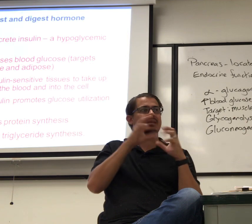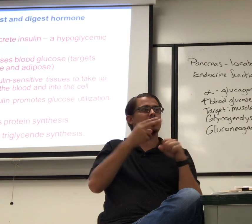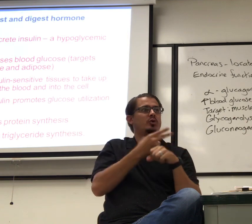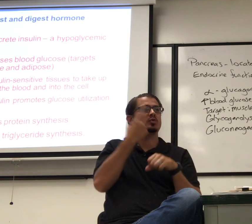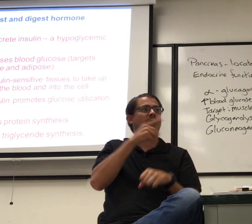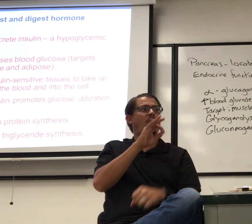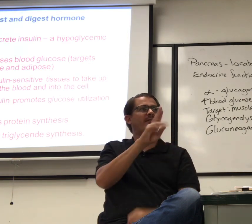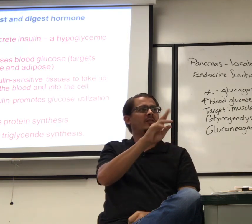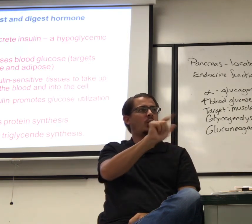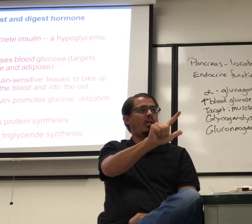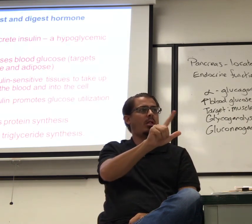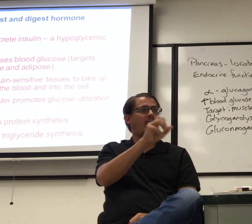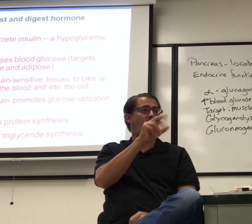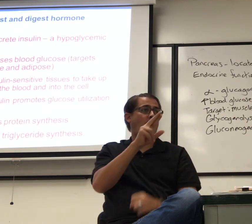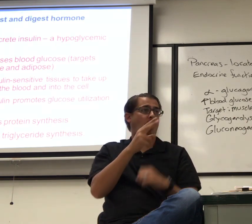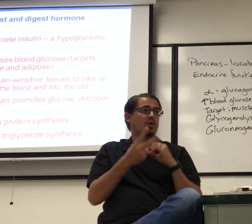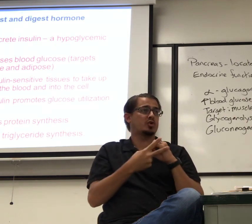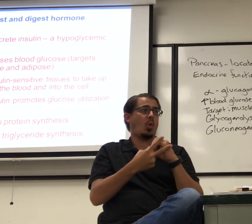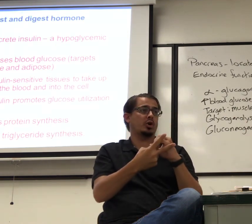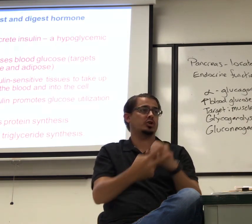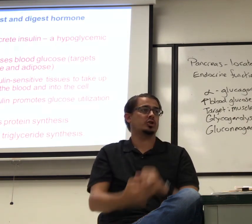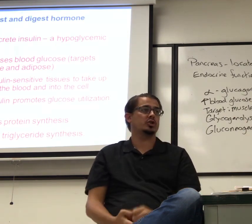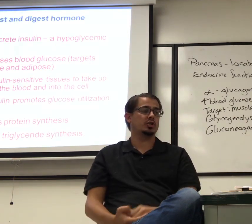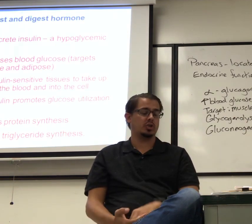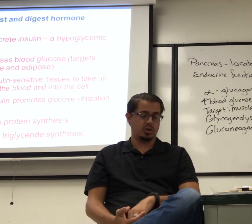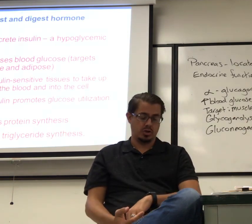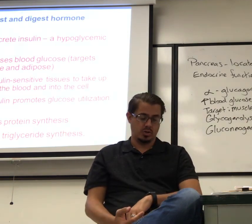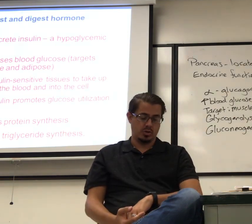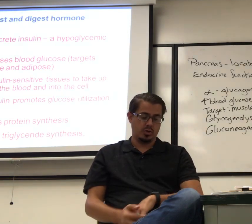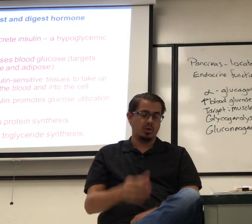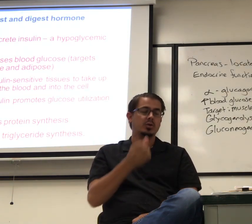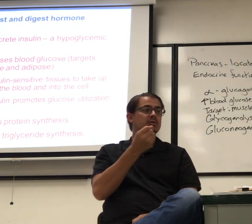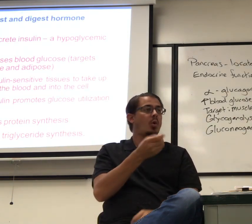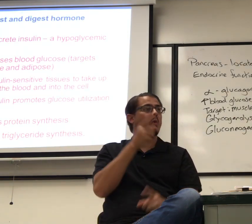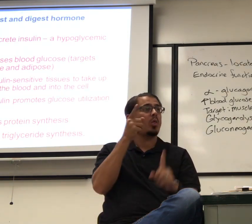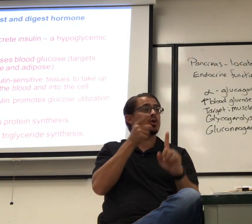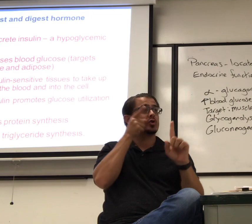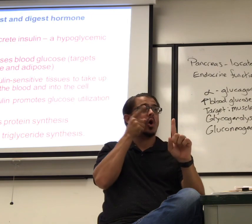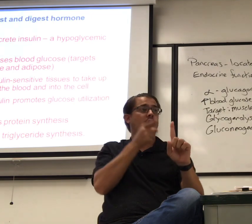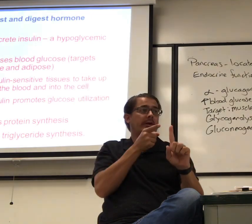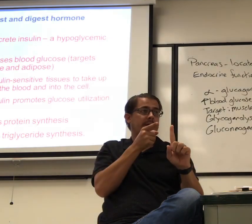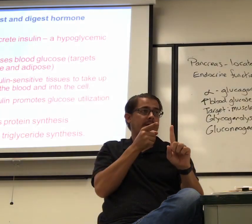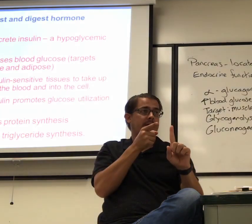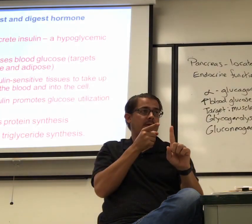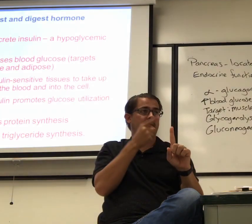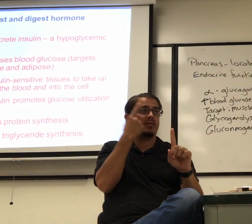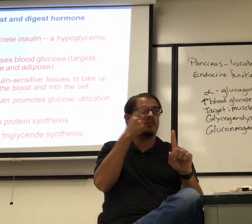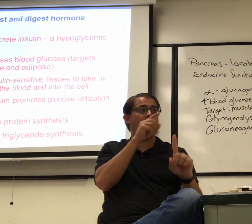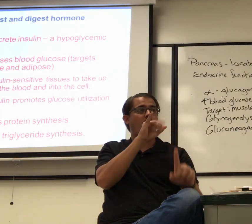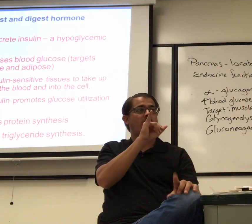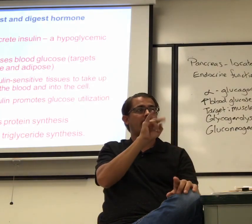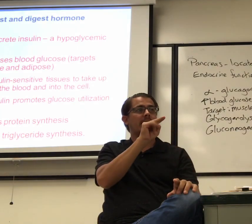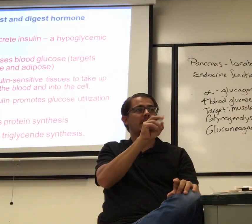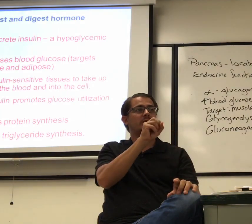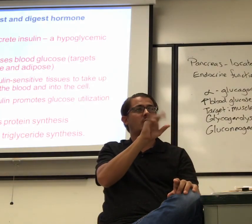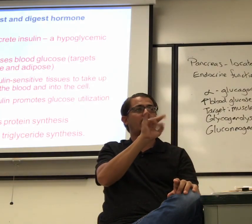take glucose out of the blood and into the cell so they could utilize it for fuel or for storage.